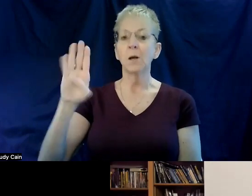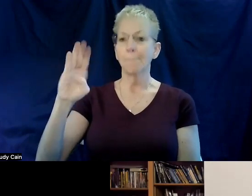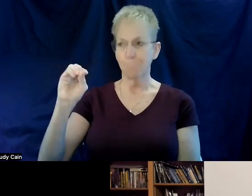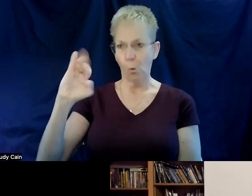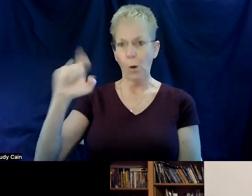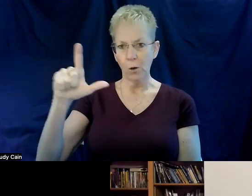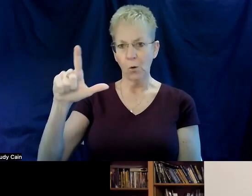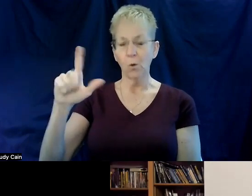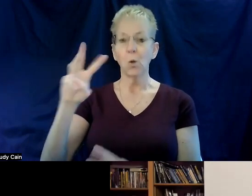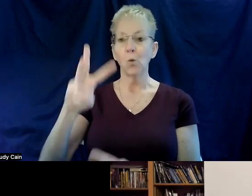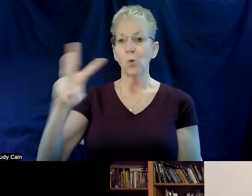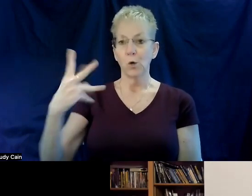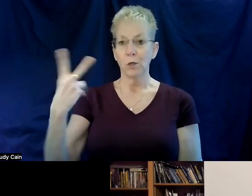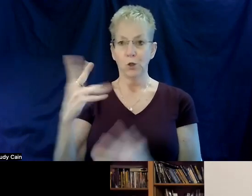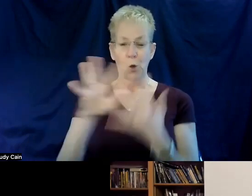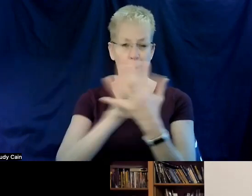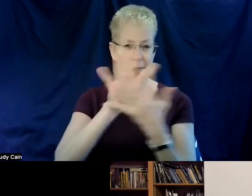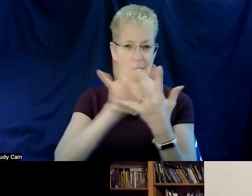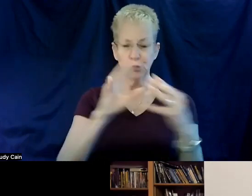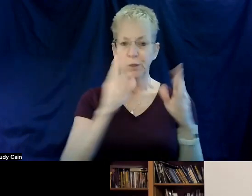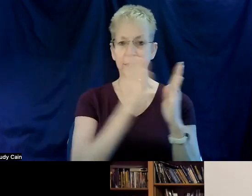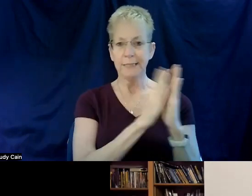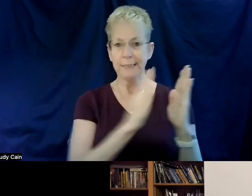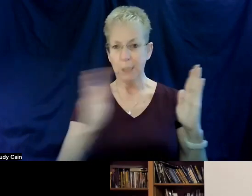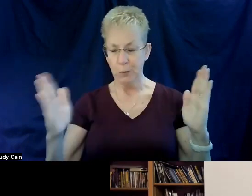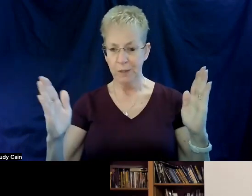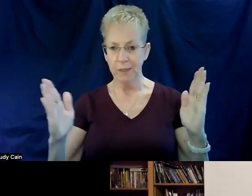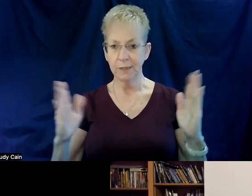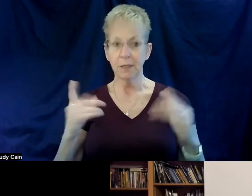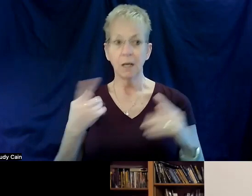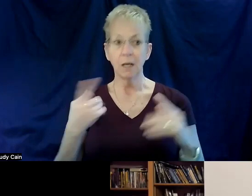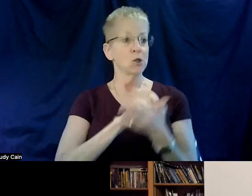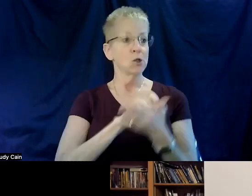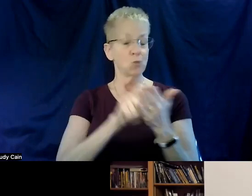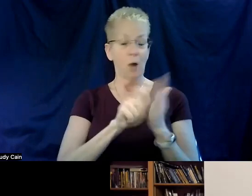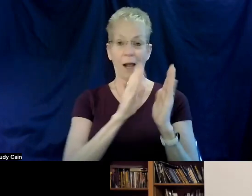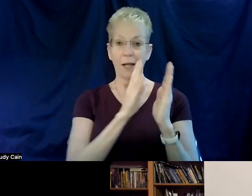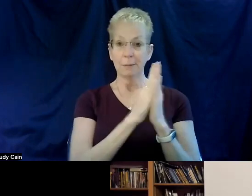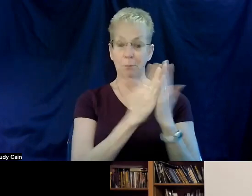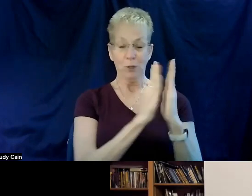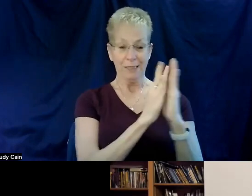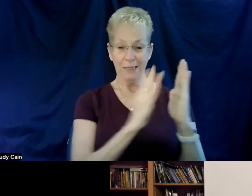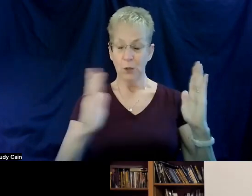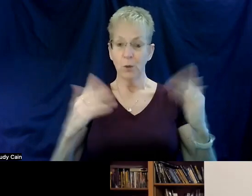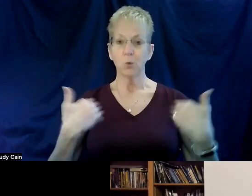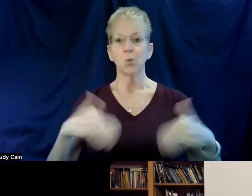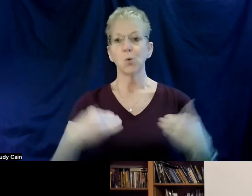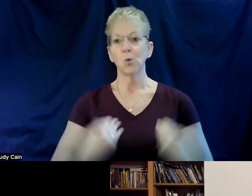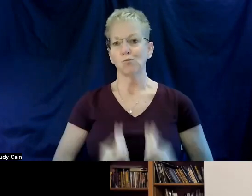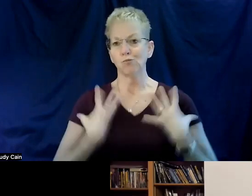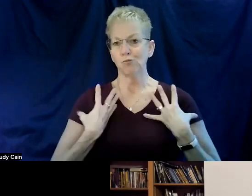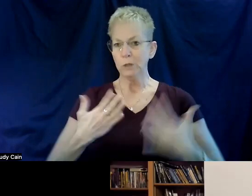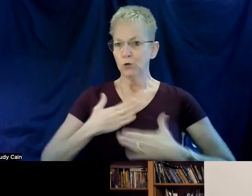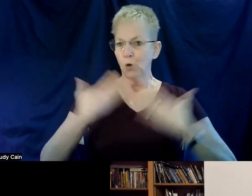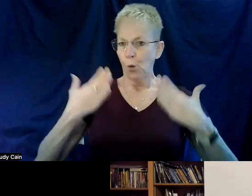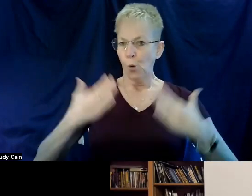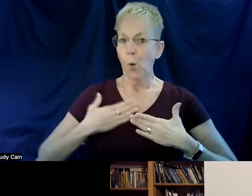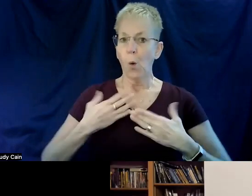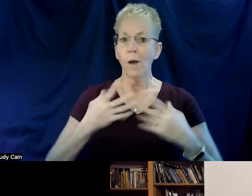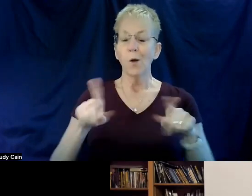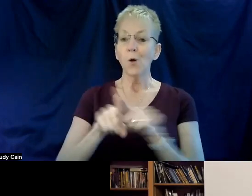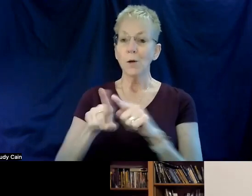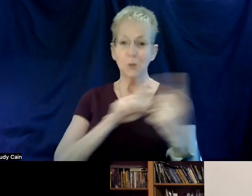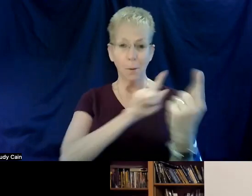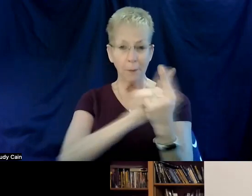series. He found writing this mystery series brought him an immense amount of joy, enabling him to meet people from all over